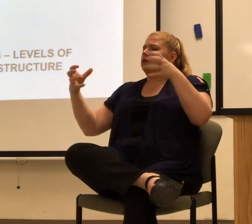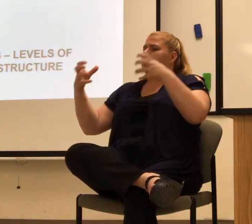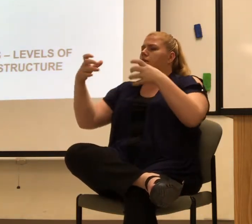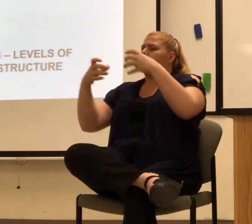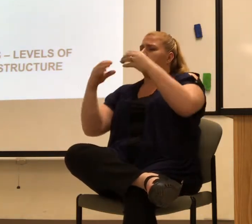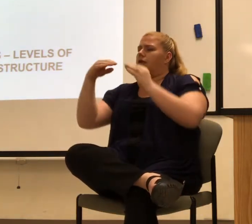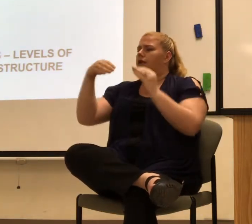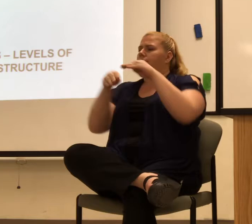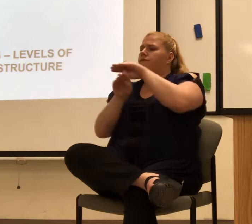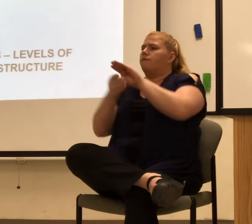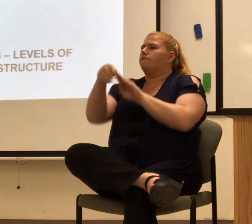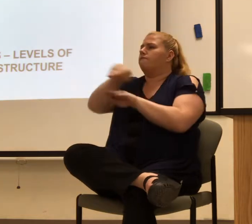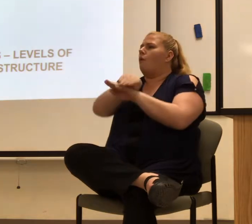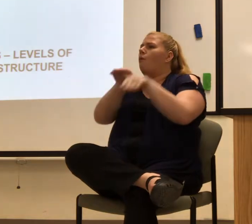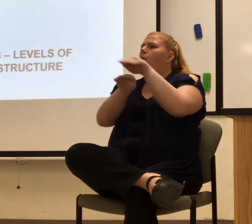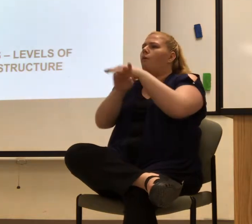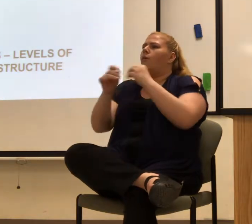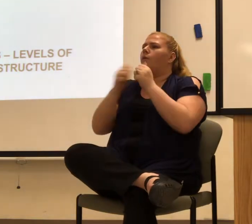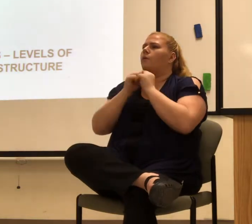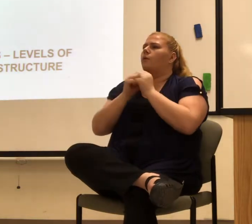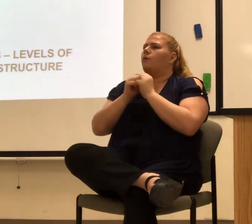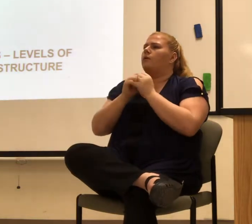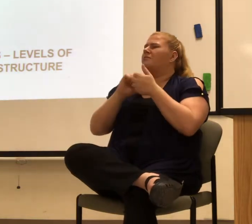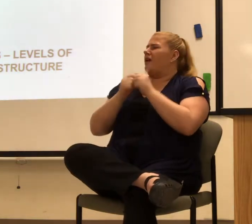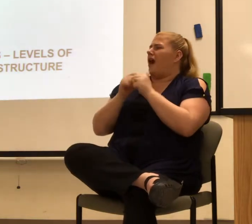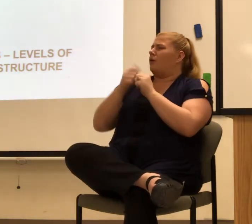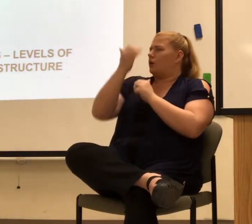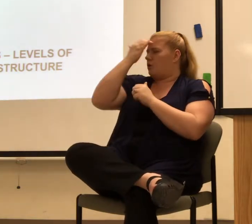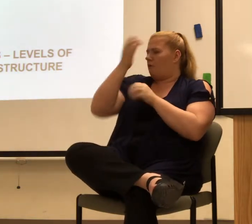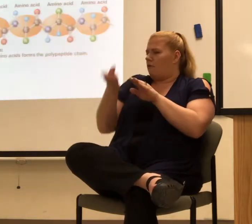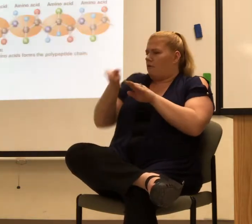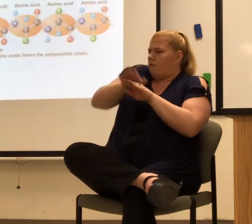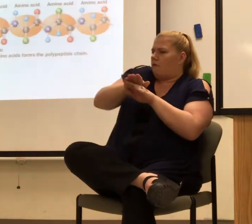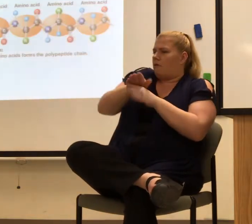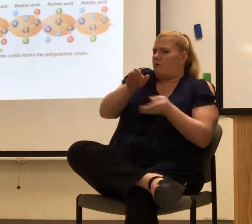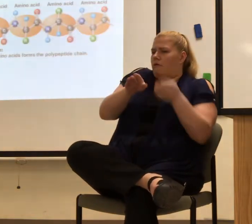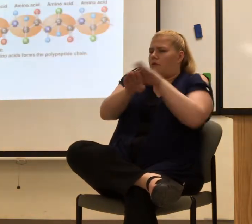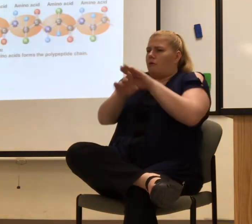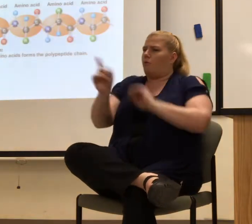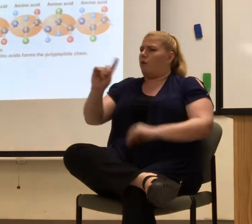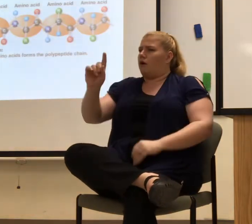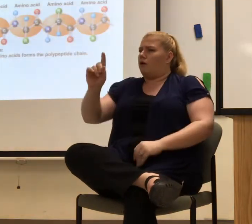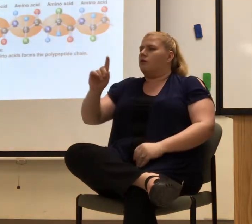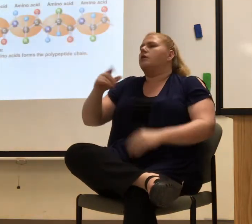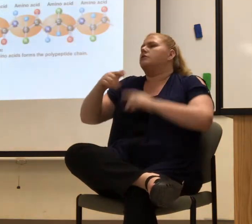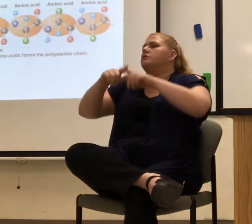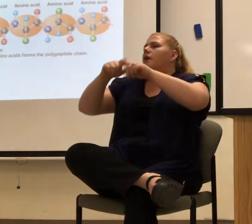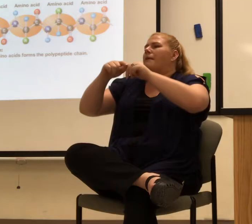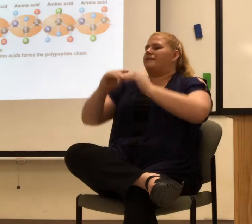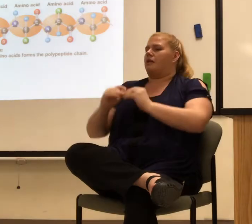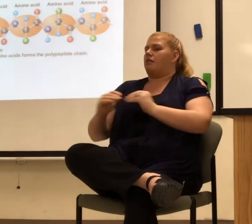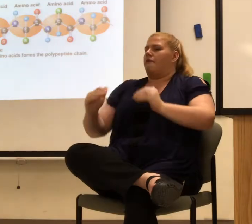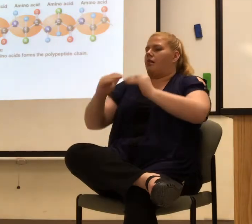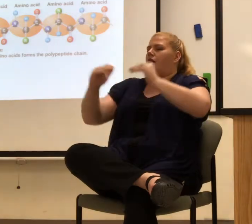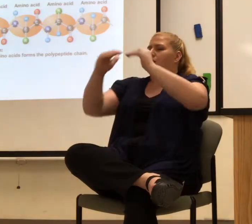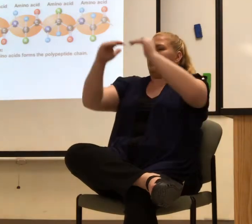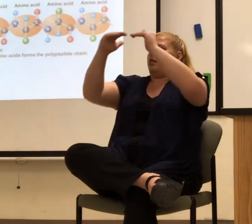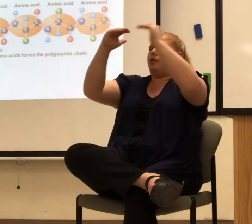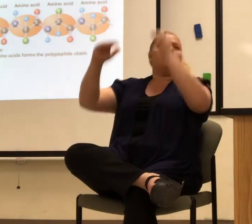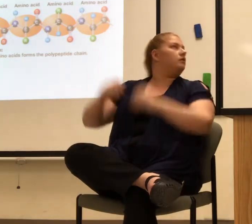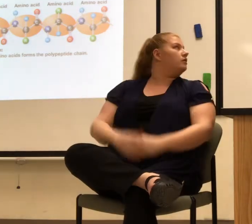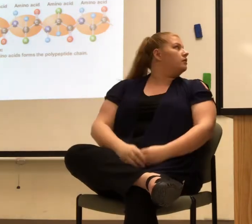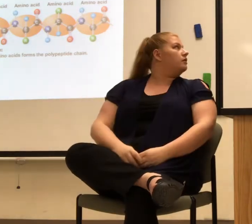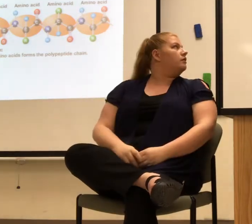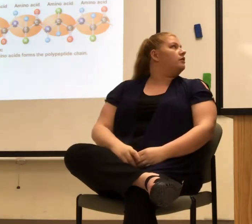do they fold? Well, we first have to know the levels. There's 4 levels. The